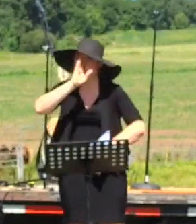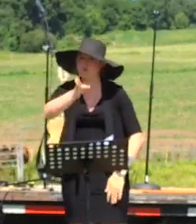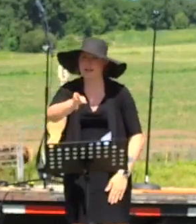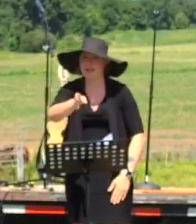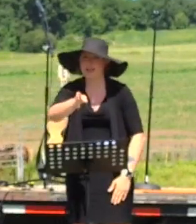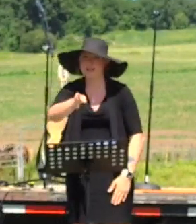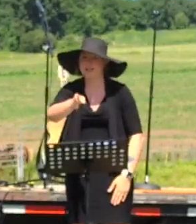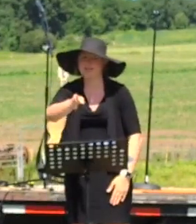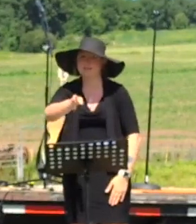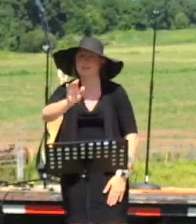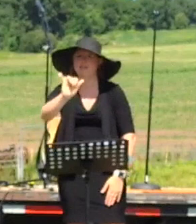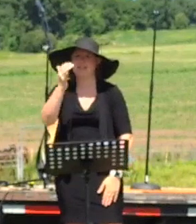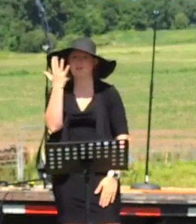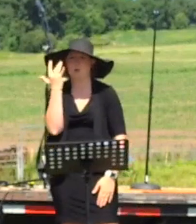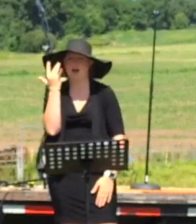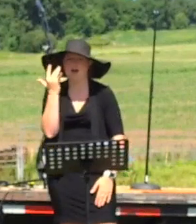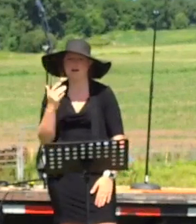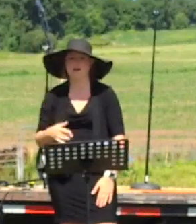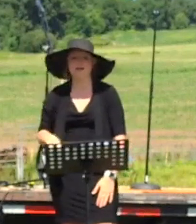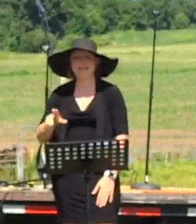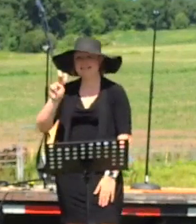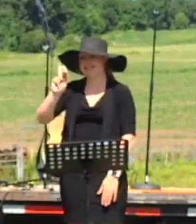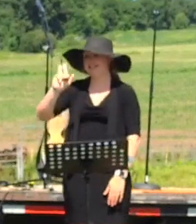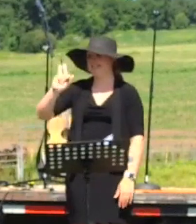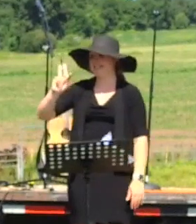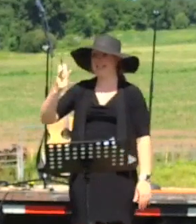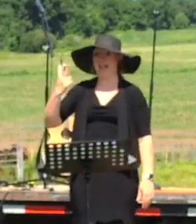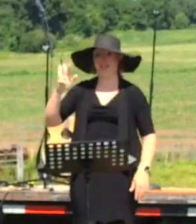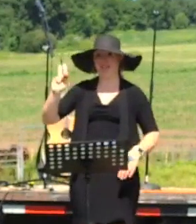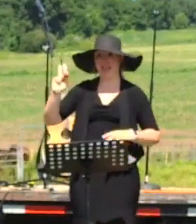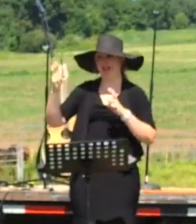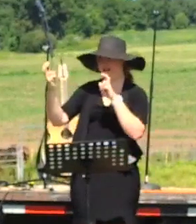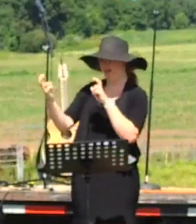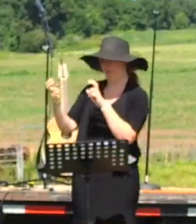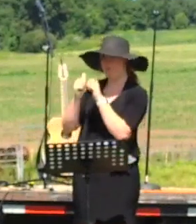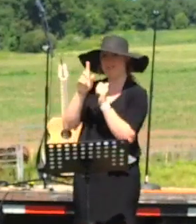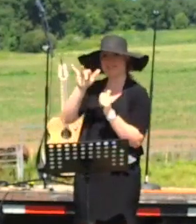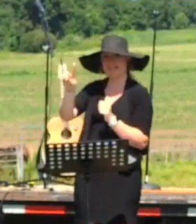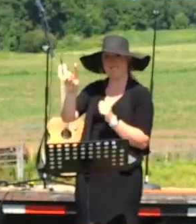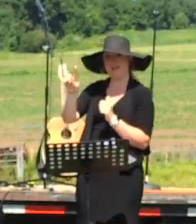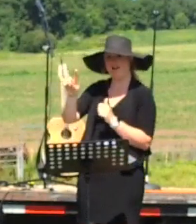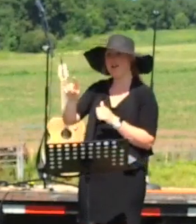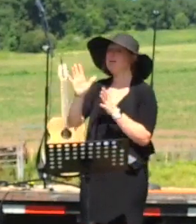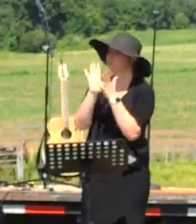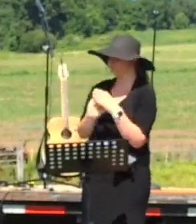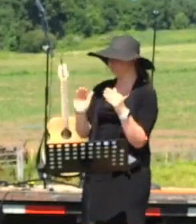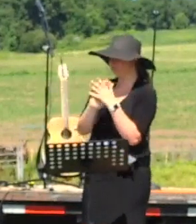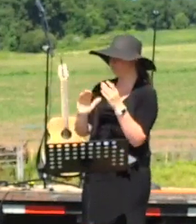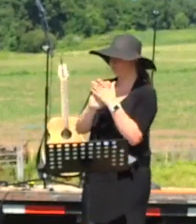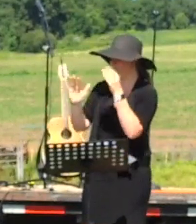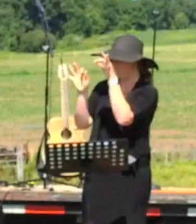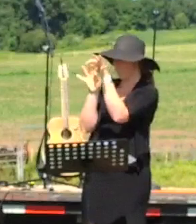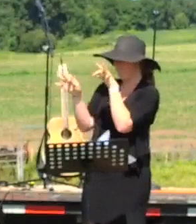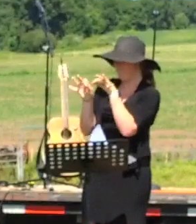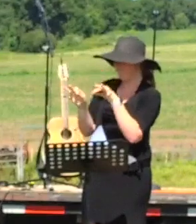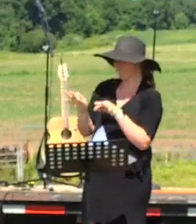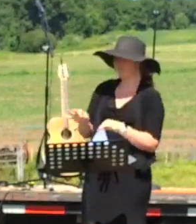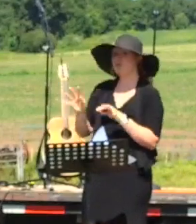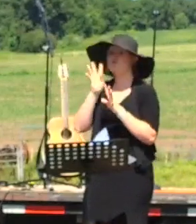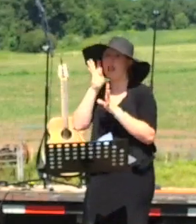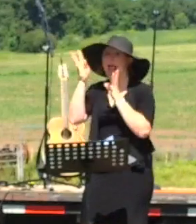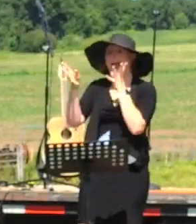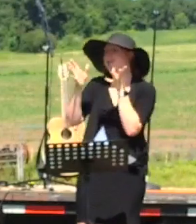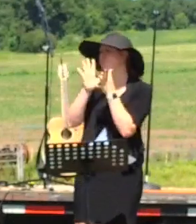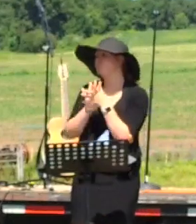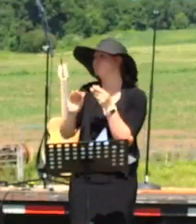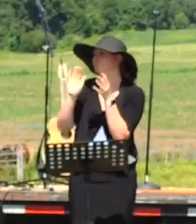directly. And like Nathan did, he stood up to David and simply said, he told his story, he told the creative story that he needed